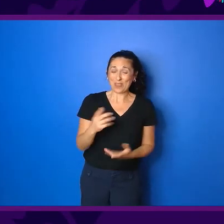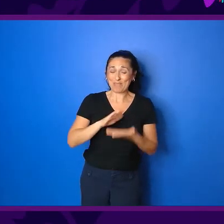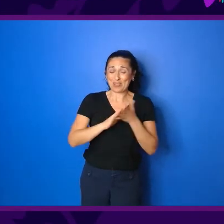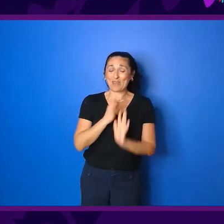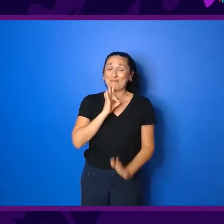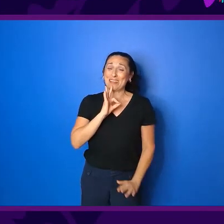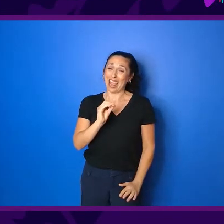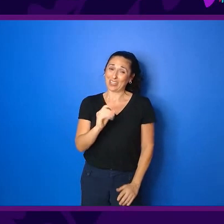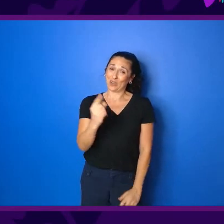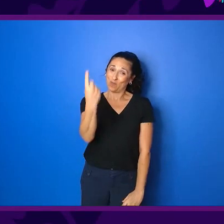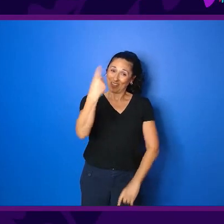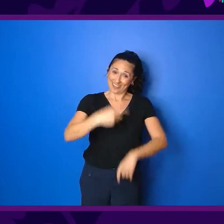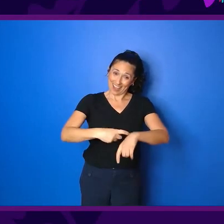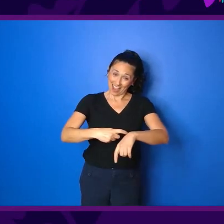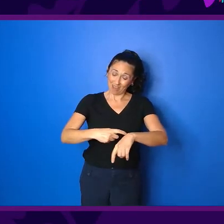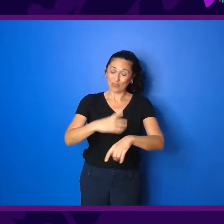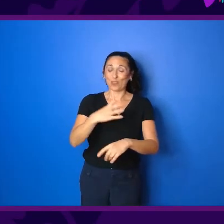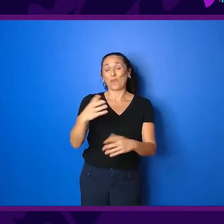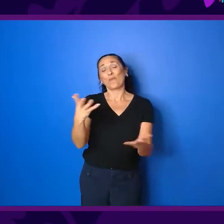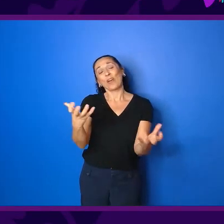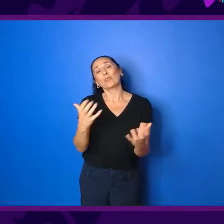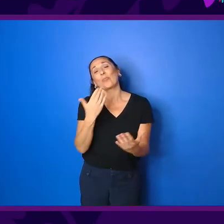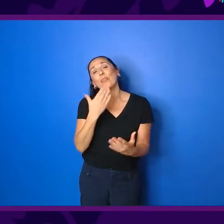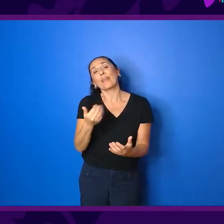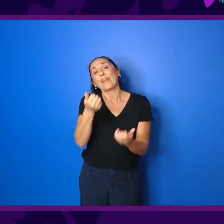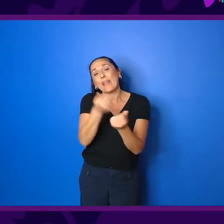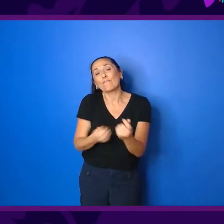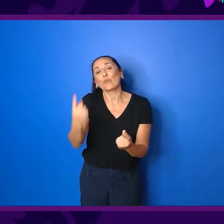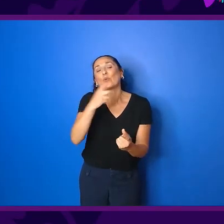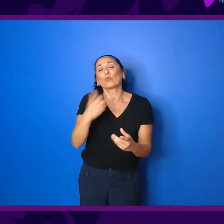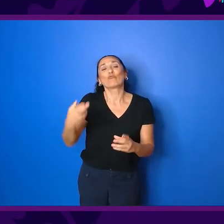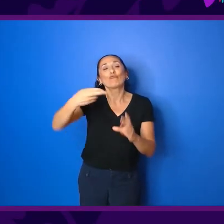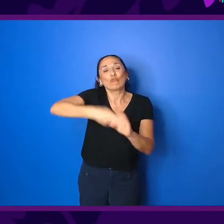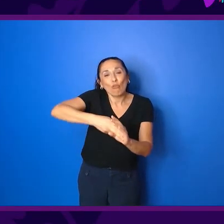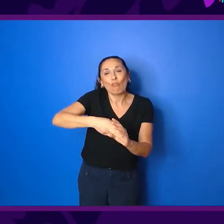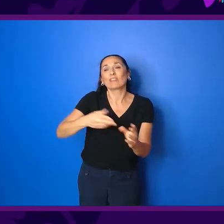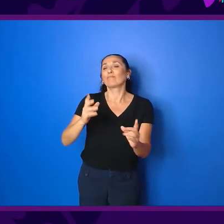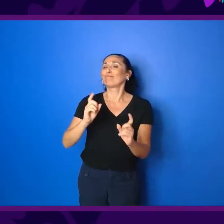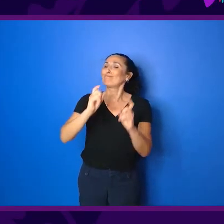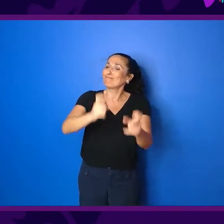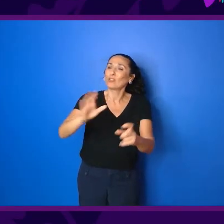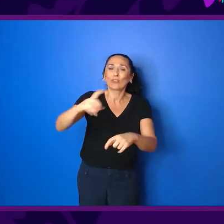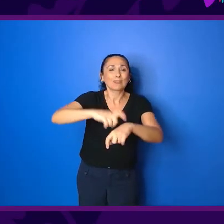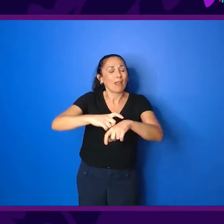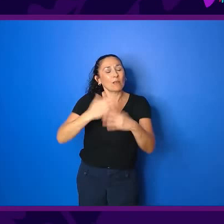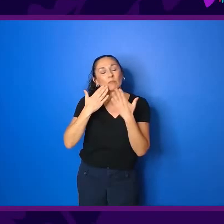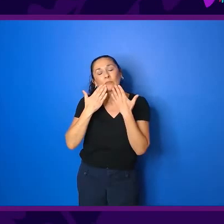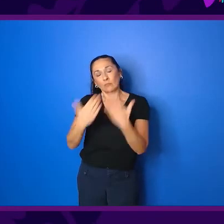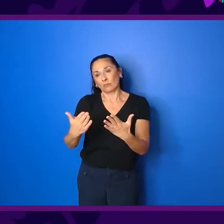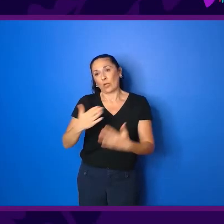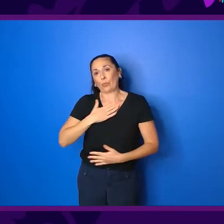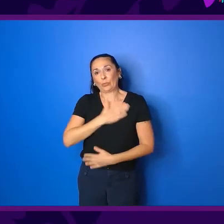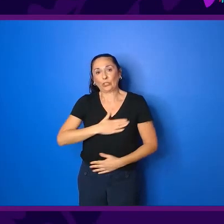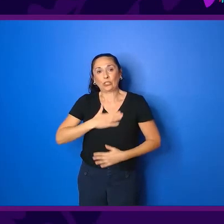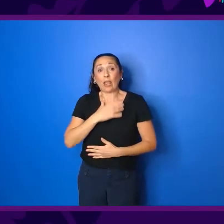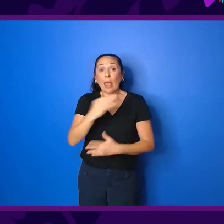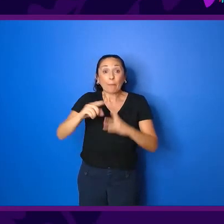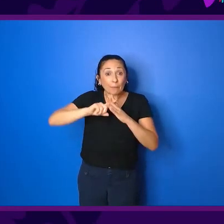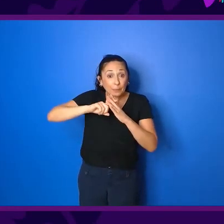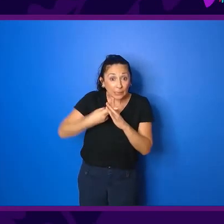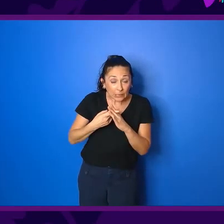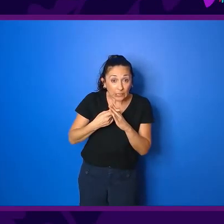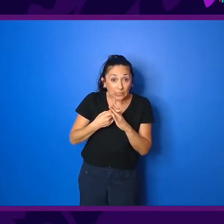thank everybody that has joined us and for giving us your time, for donating your time to make this happen. And to begin with, I want to